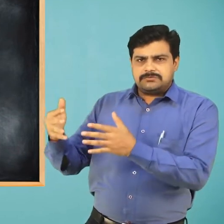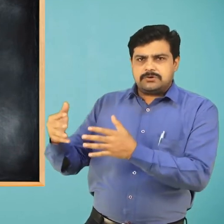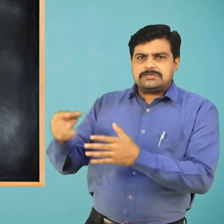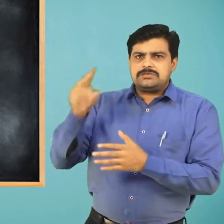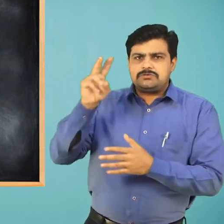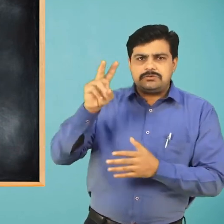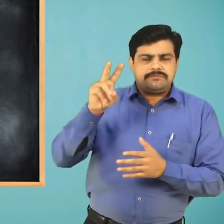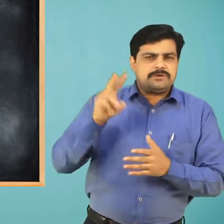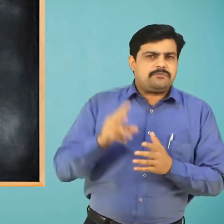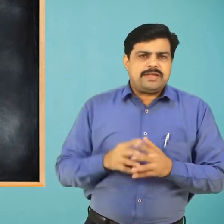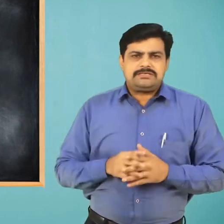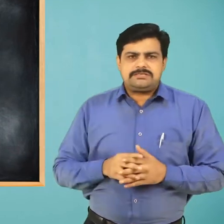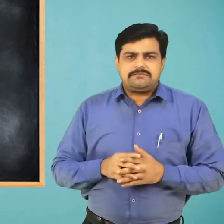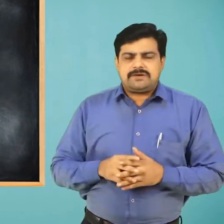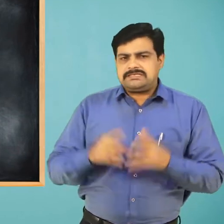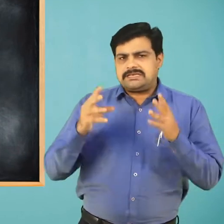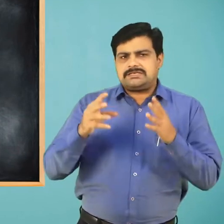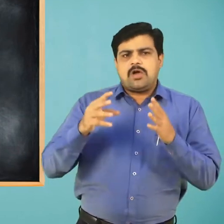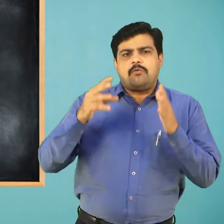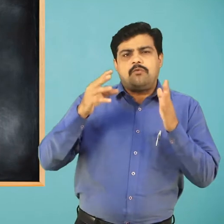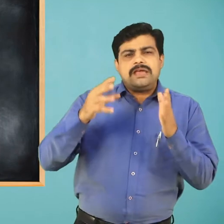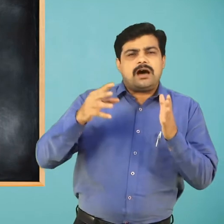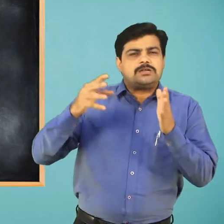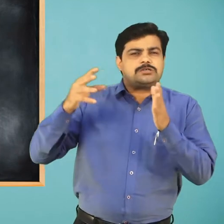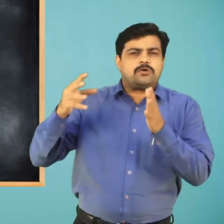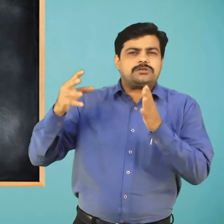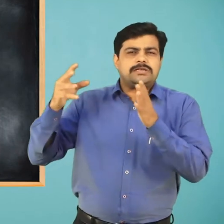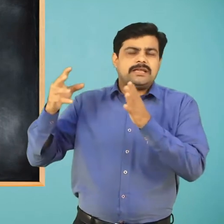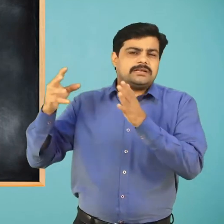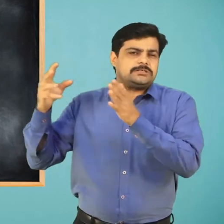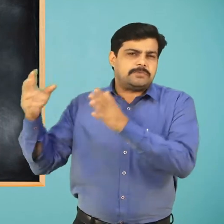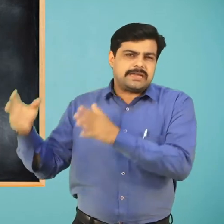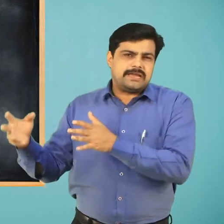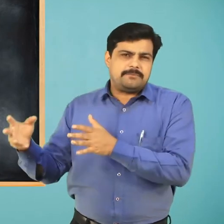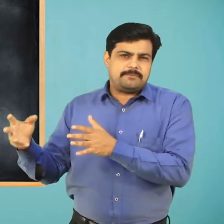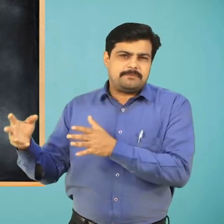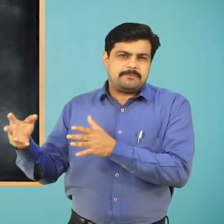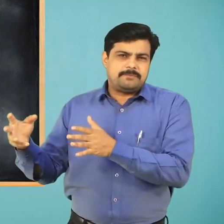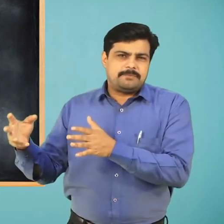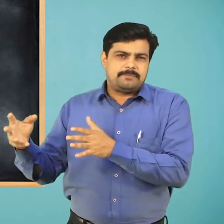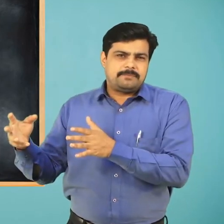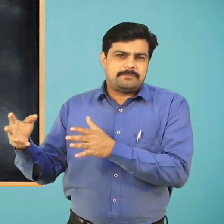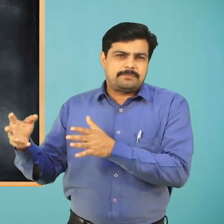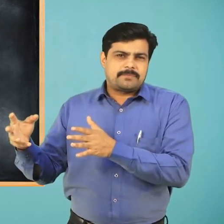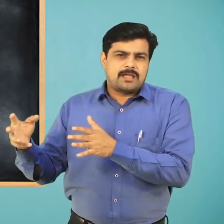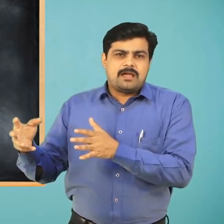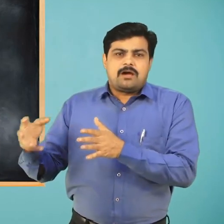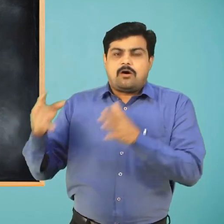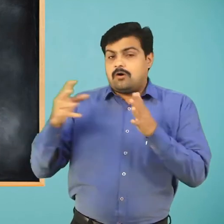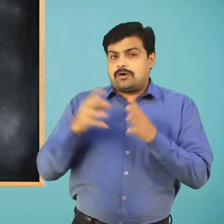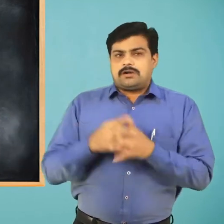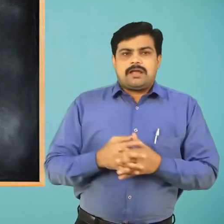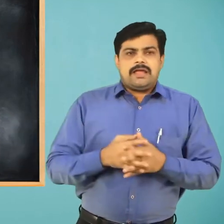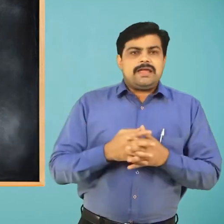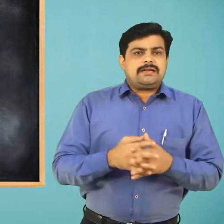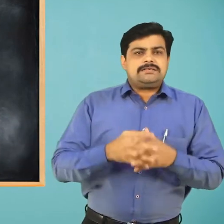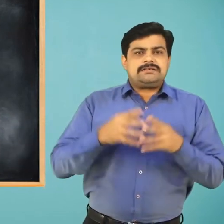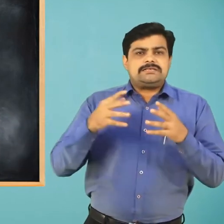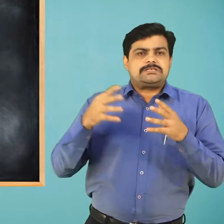voice in two different ways. First is, we are taught English by him. Or, English is